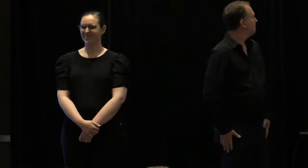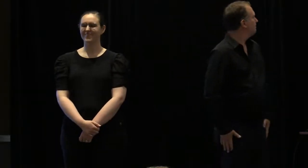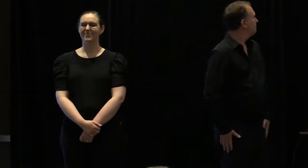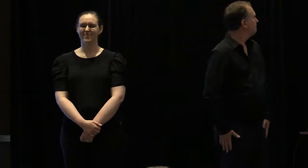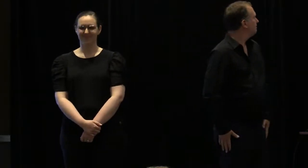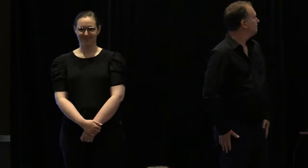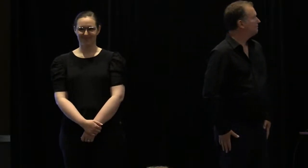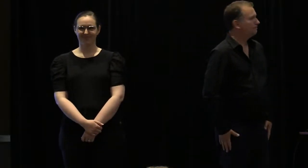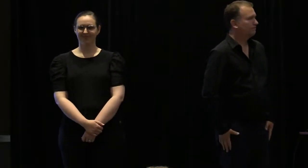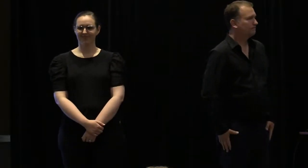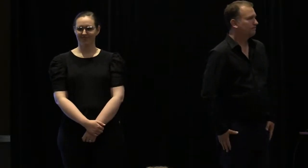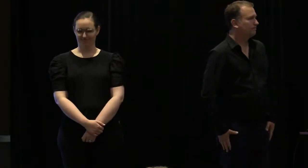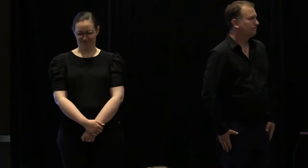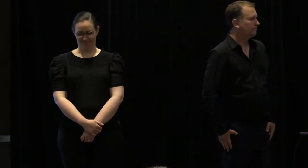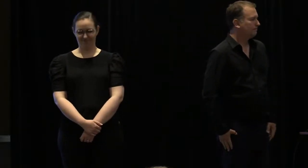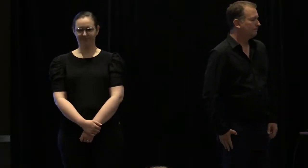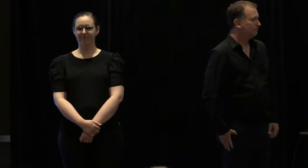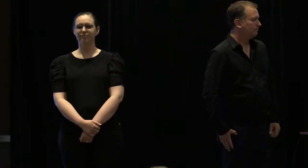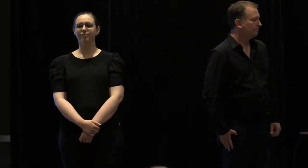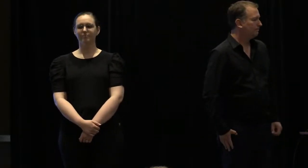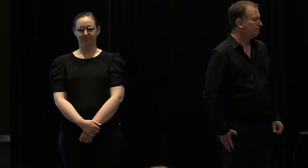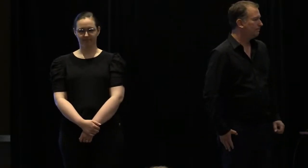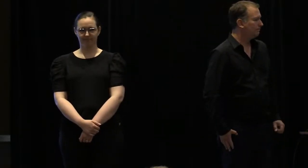Hold on one moment, folks.